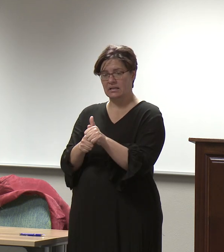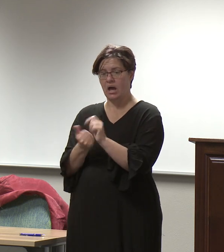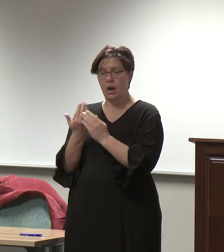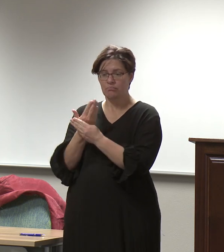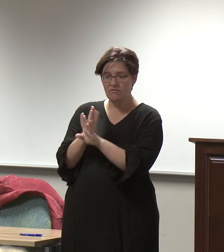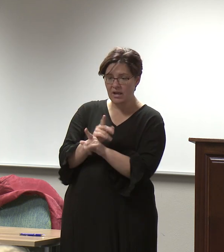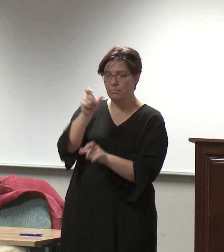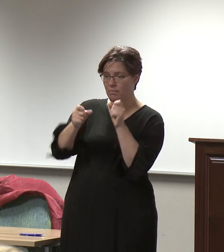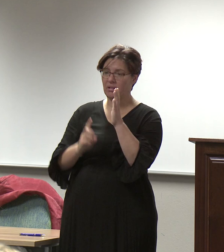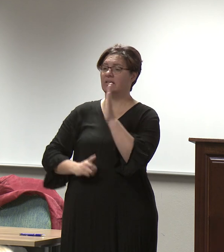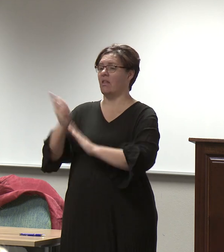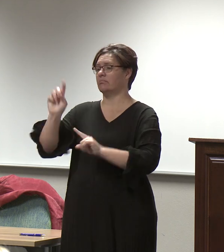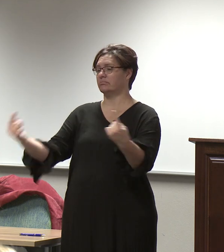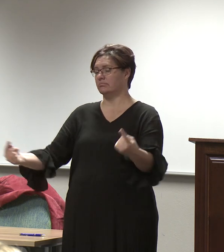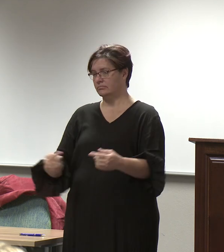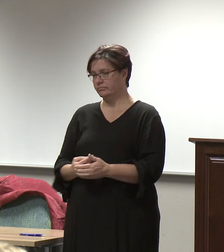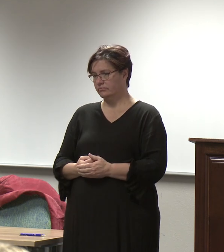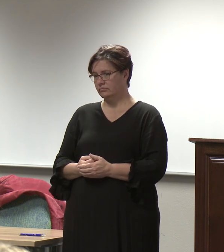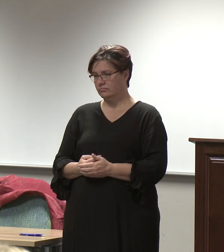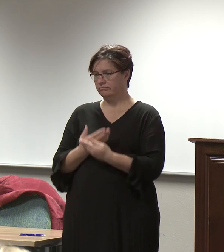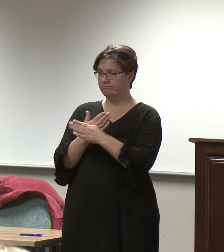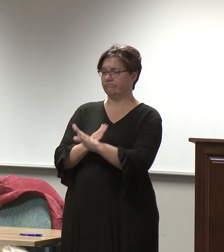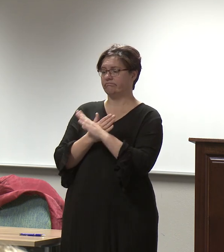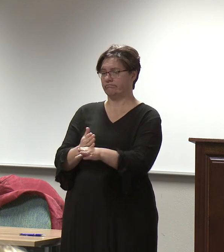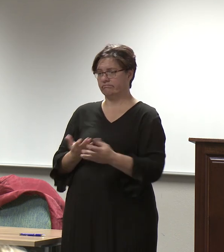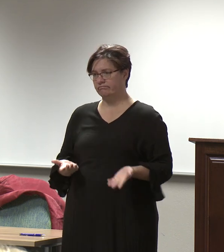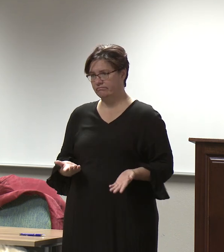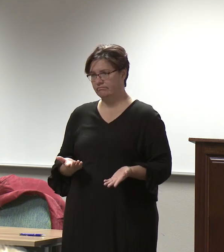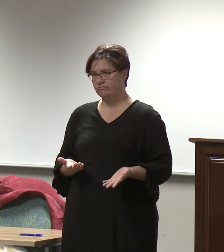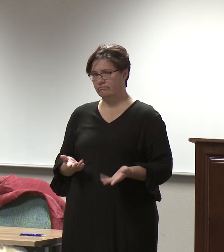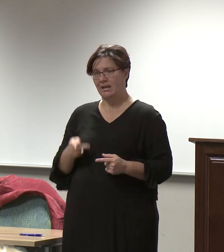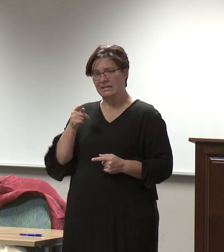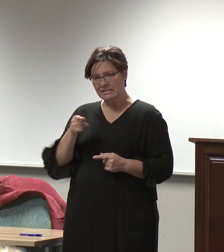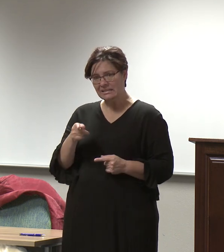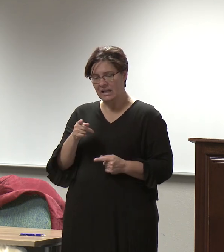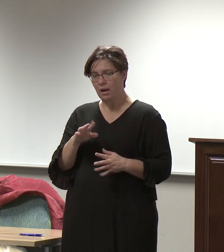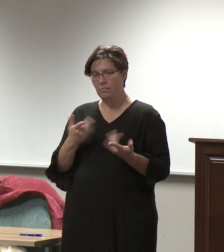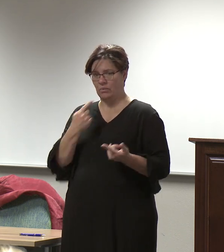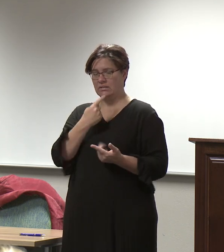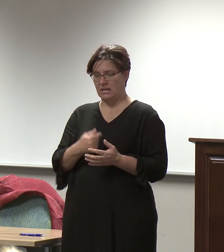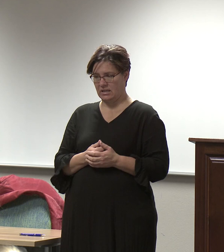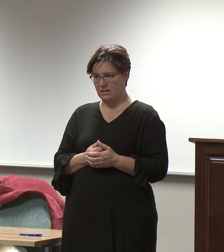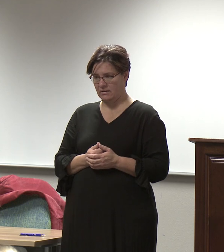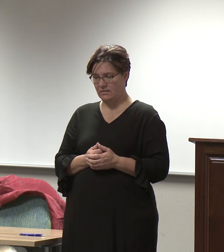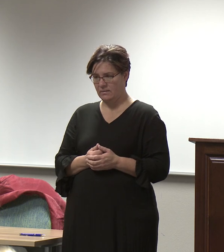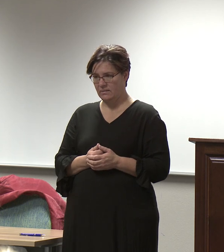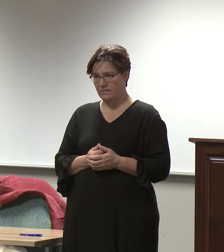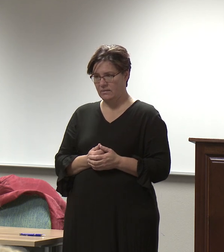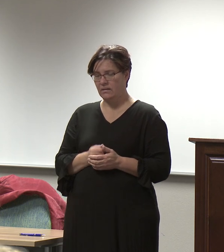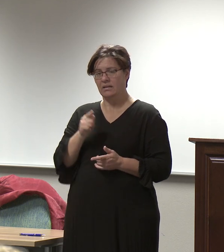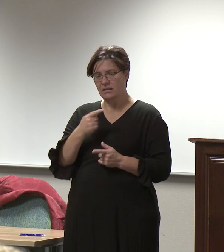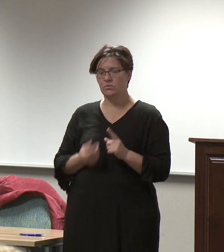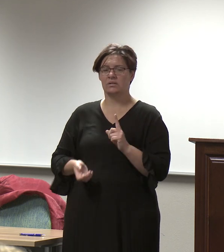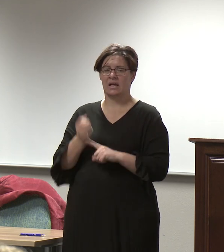from developing. Basically, that's as radical as I can be in that regard. But this would take